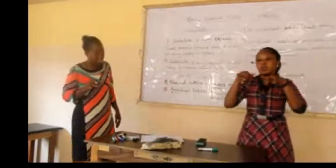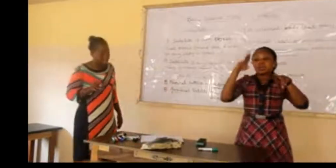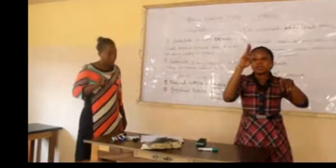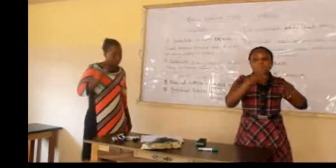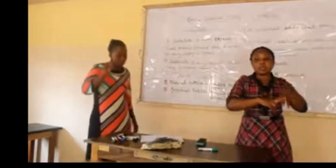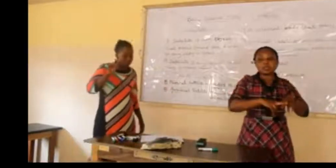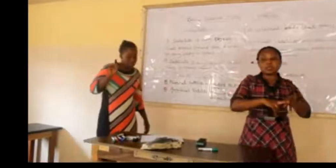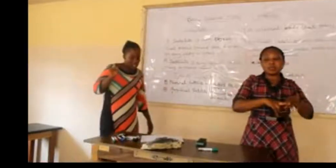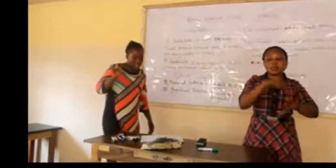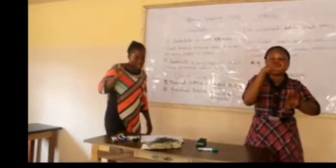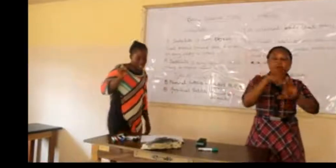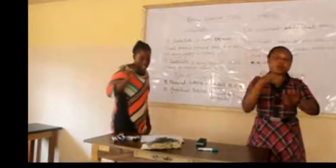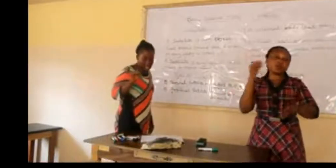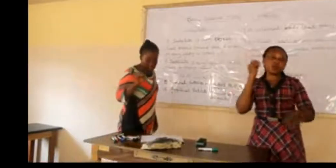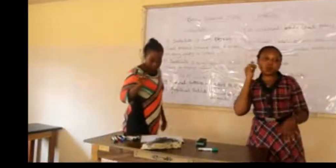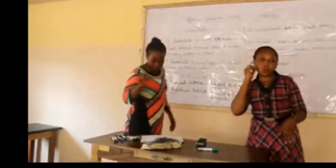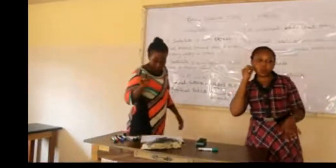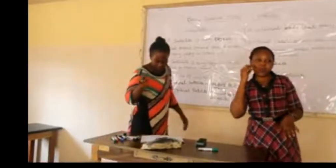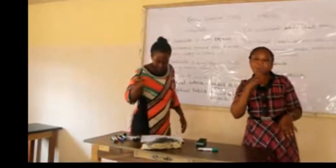famous